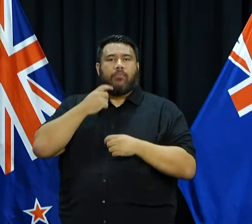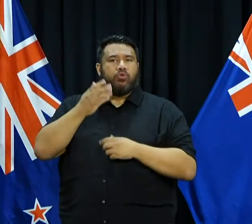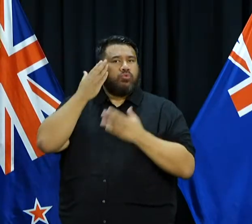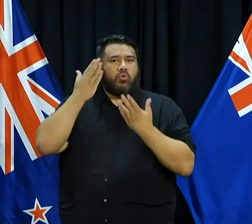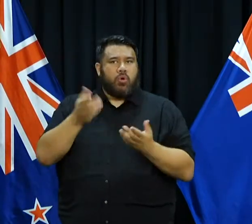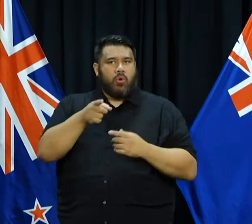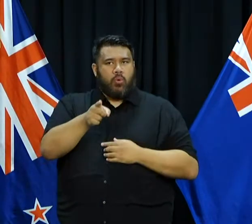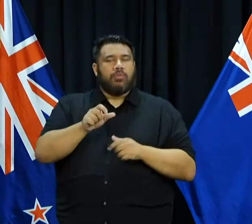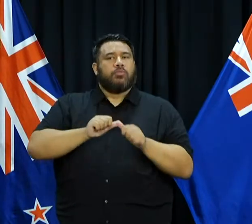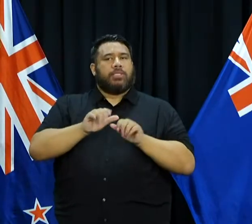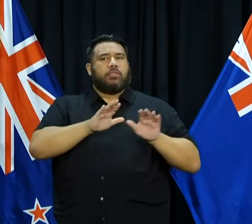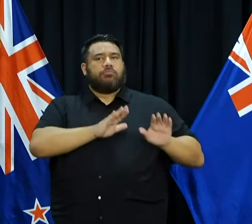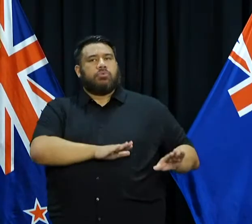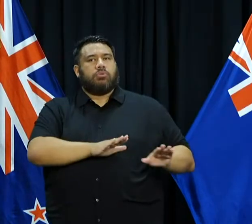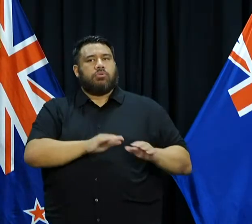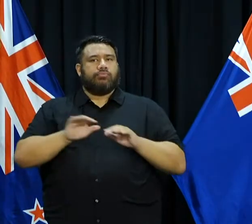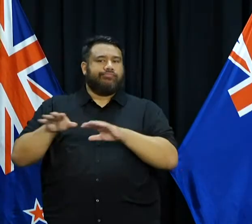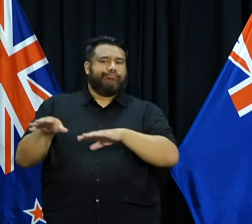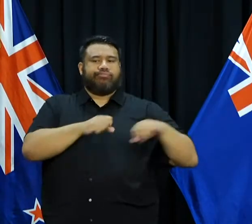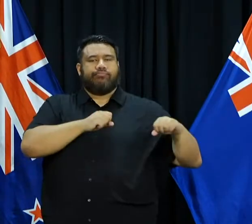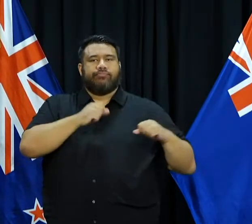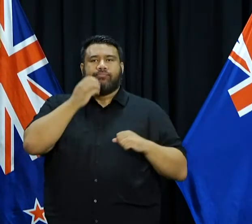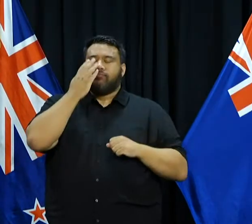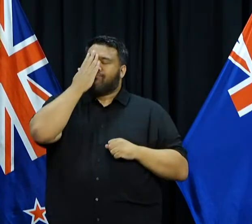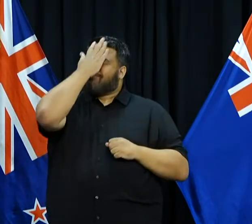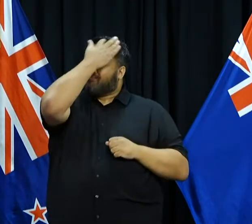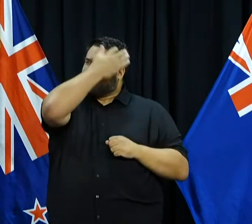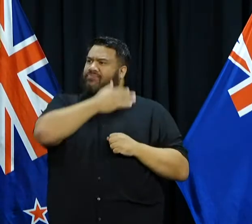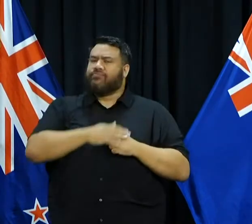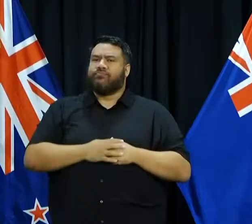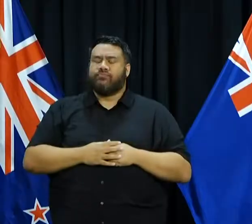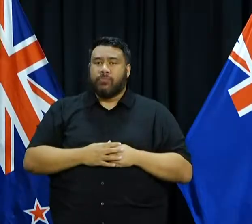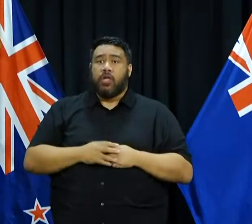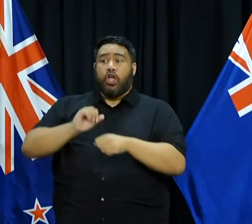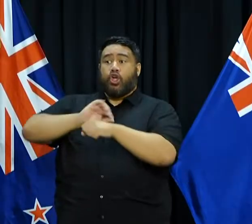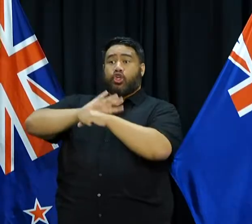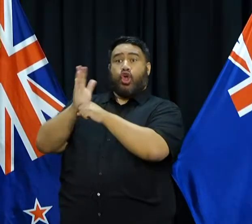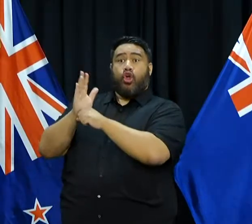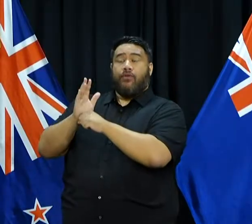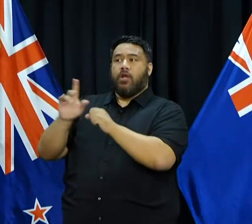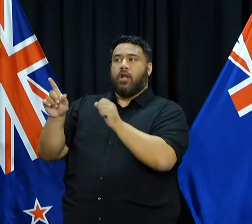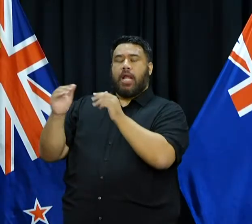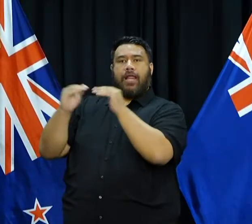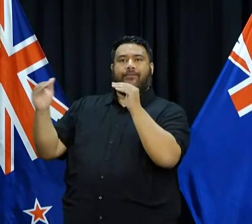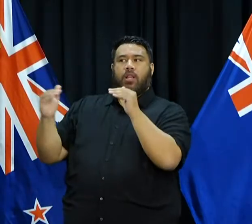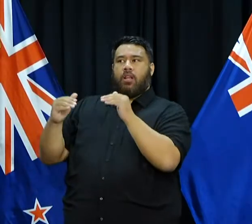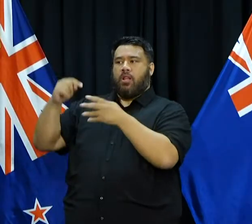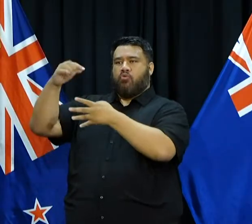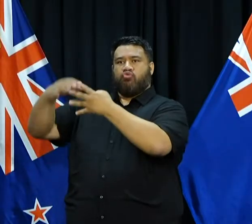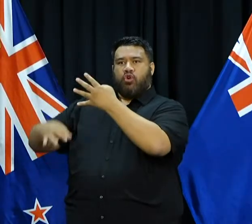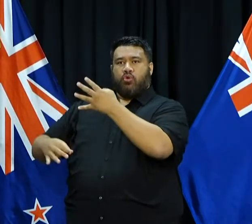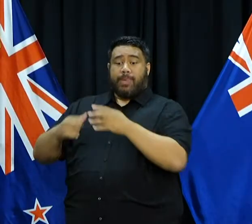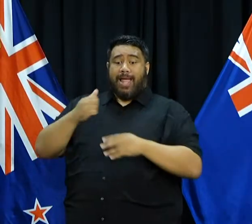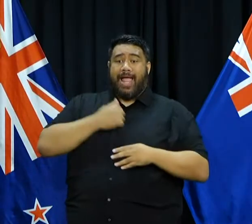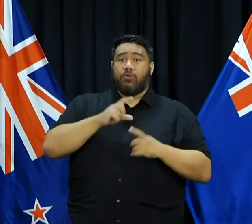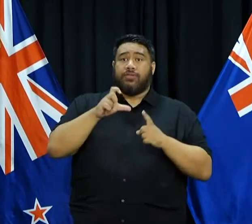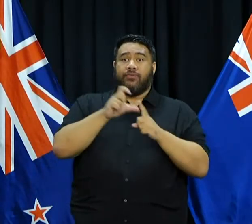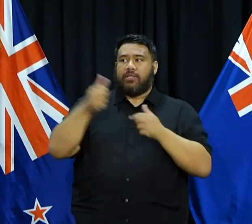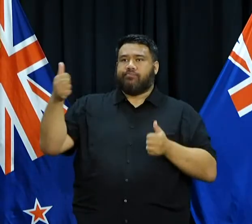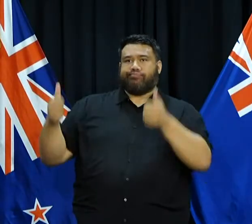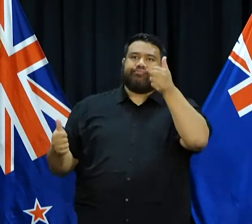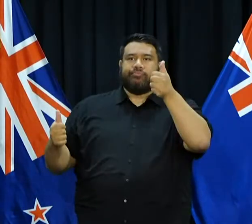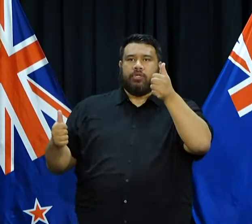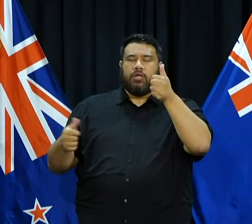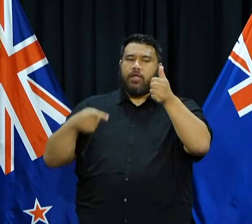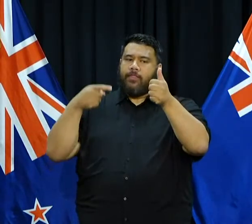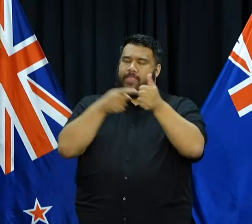cancelled. Evacuation advice overrides the current COVID-19 alert level requirements. Listen to local civil